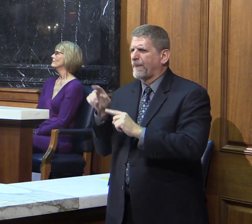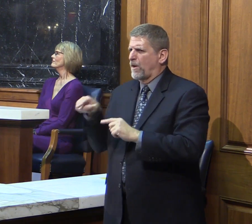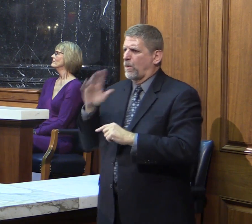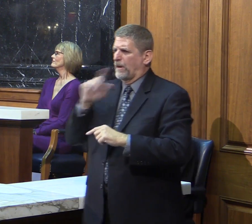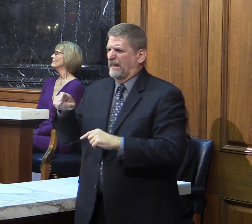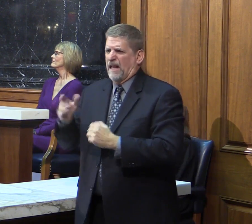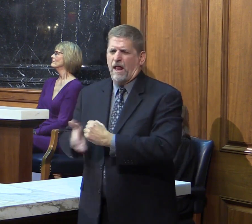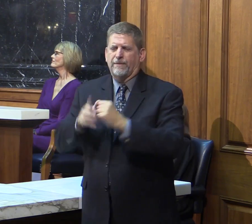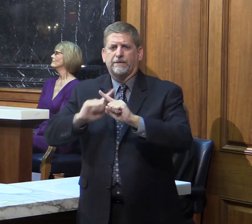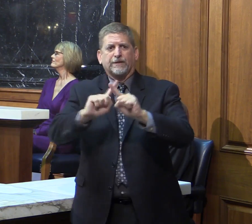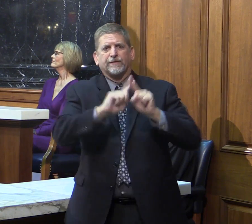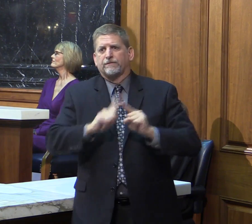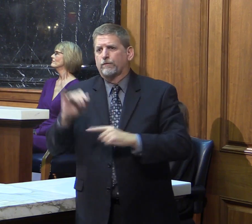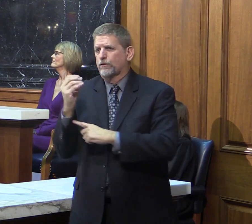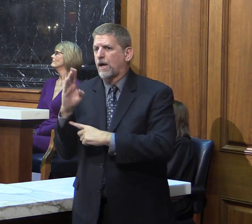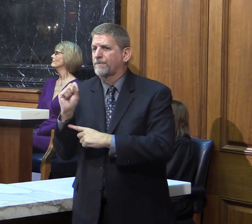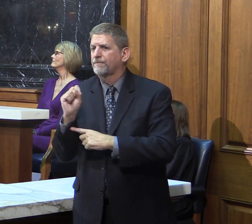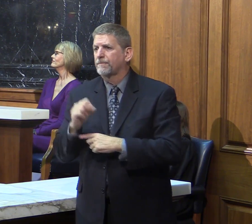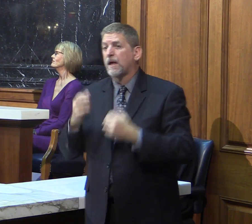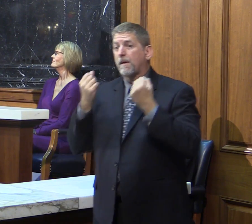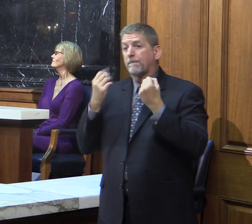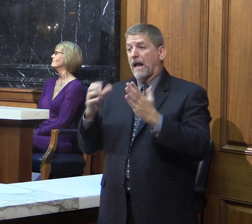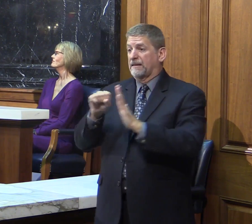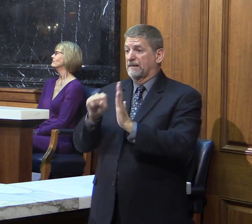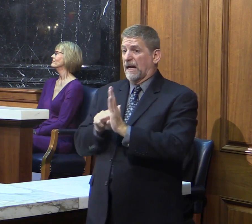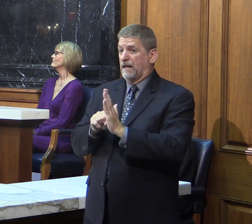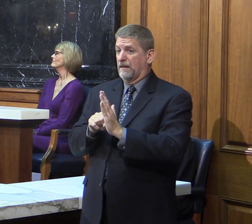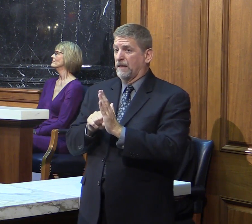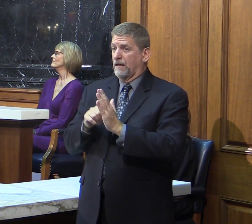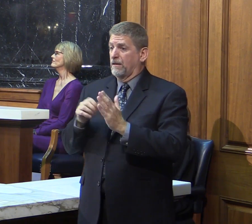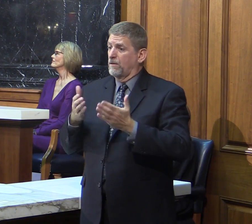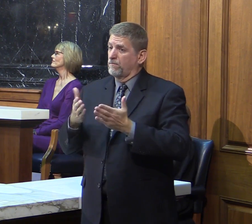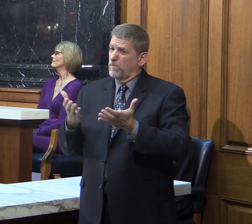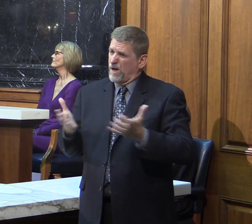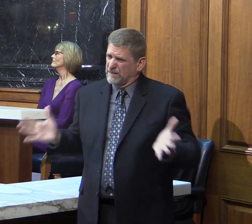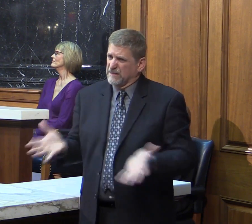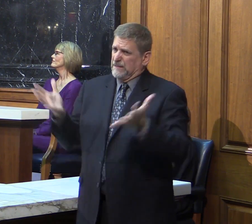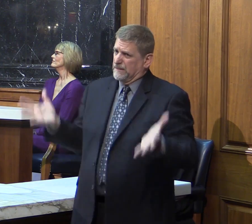the many statewide efforts to boost STEM education are often independent of one another.